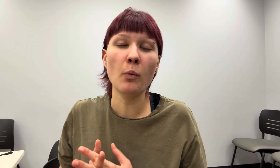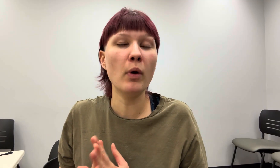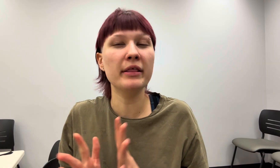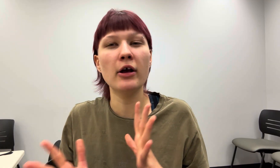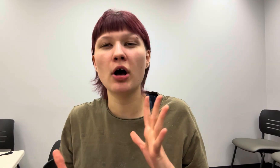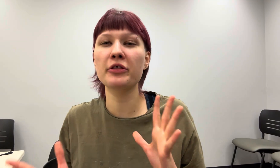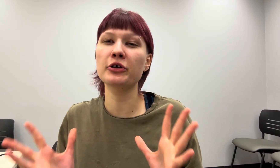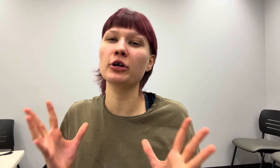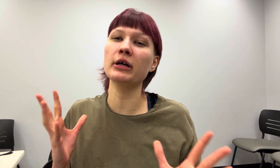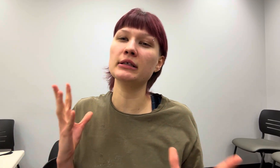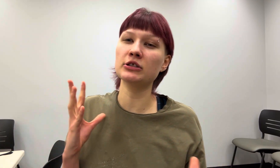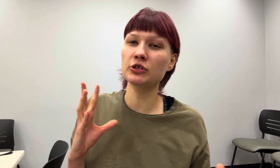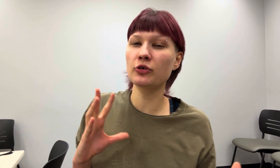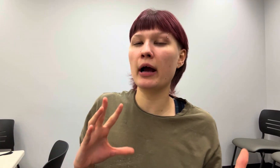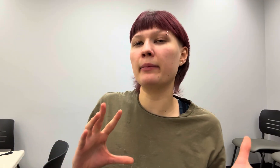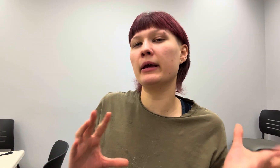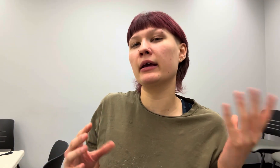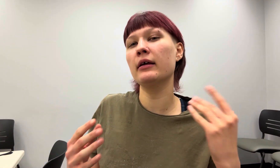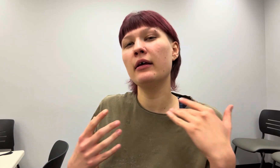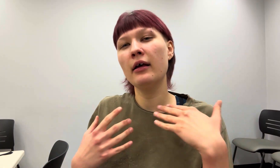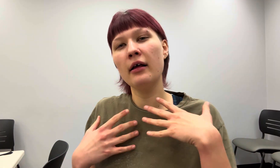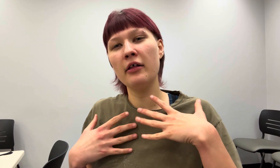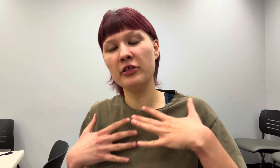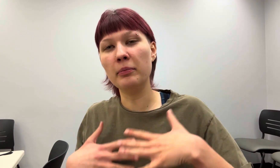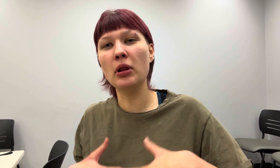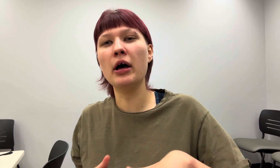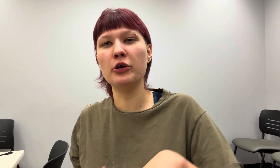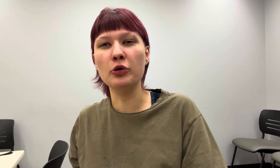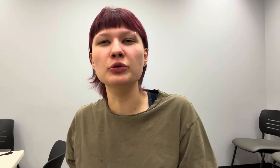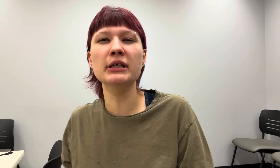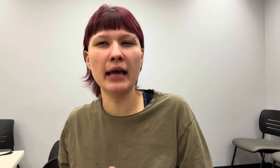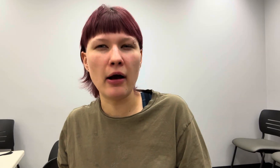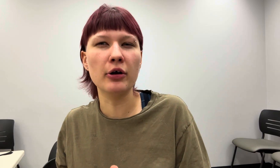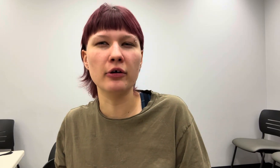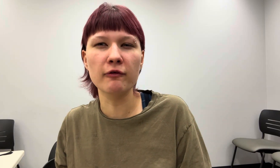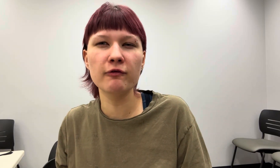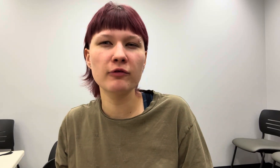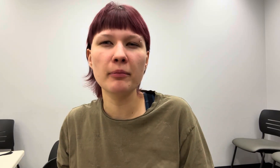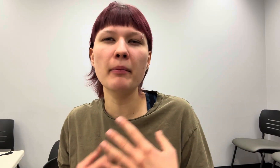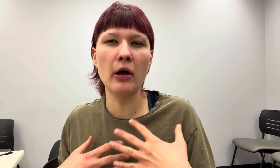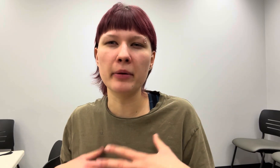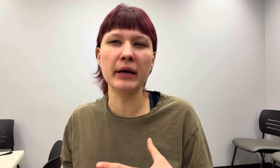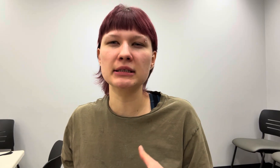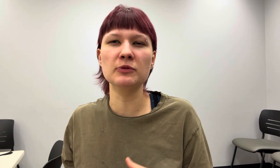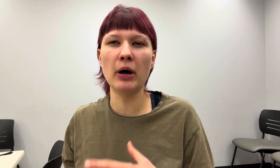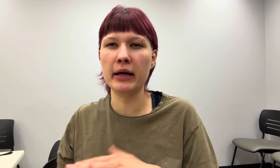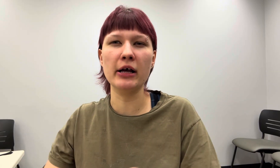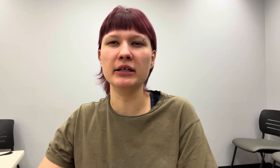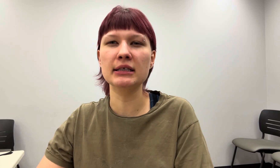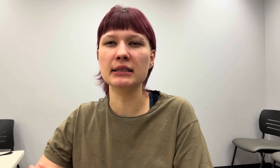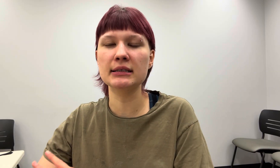when the author is describing the blood oozing out of Malcolm X's body onto the